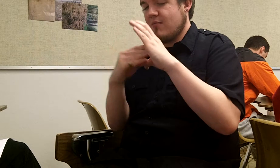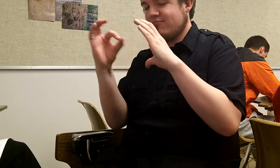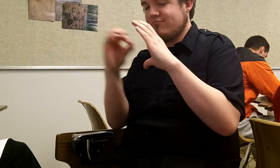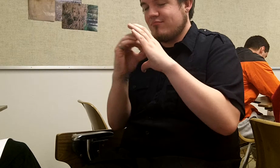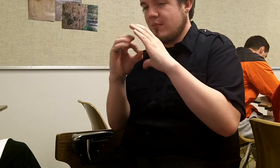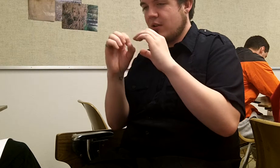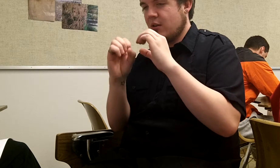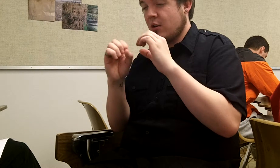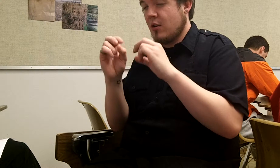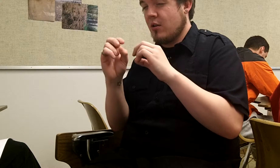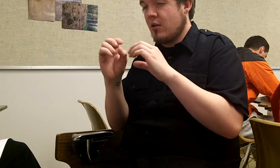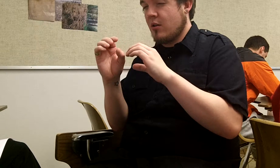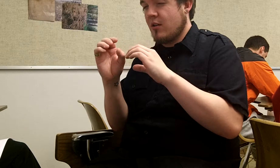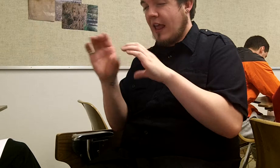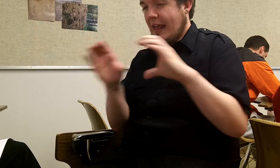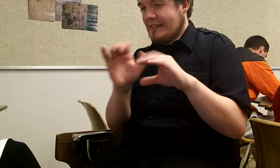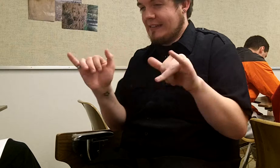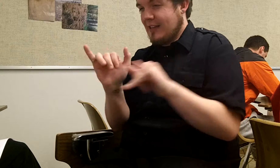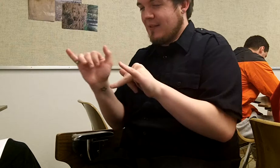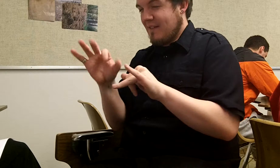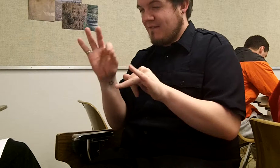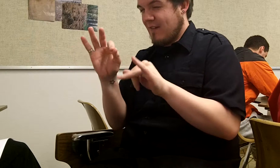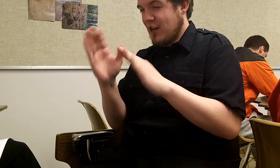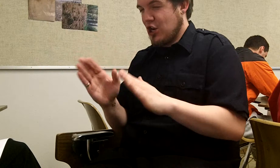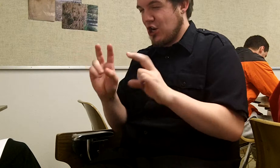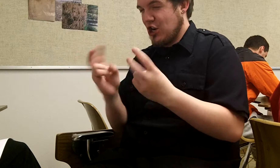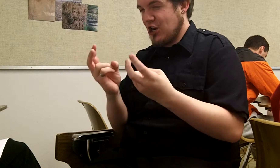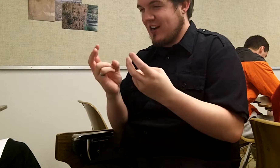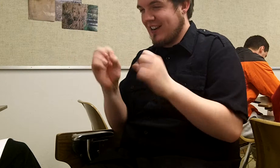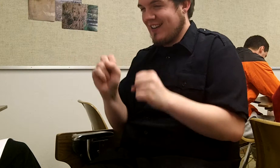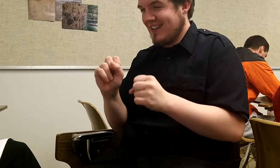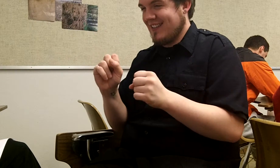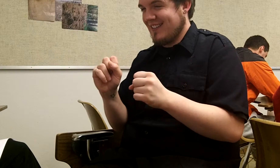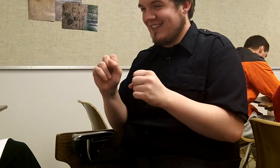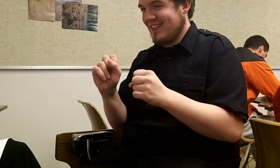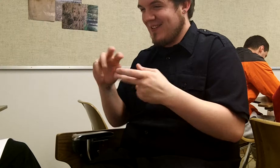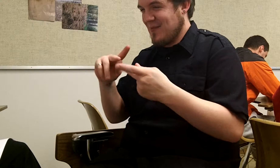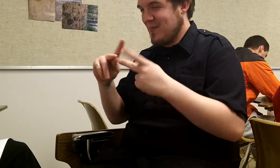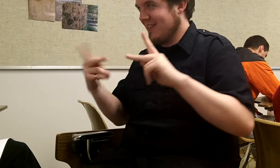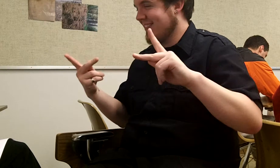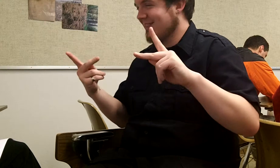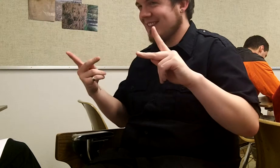it's partnering with another protein, but it can increase transcription by binding to gene